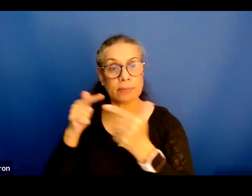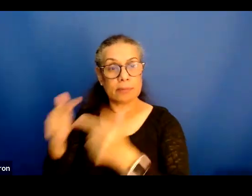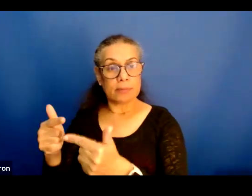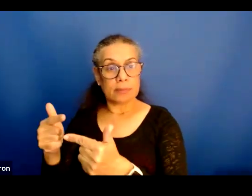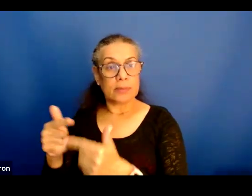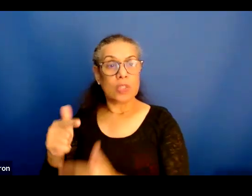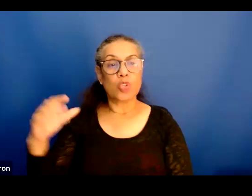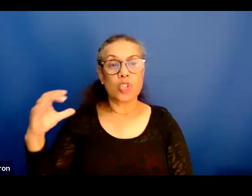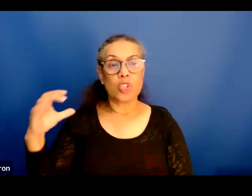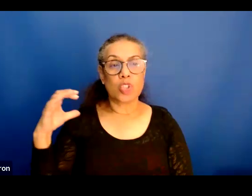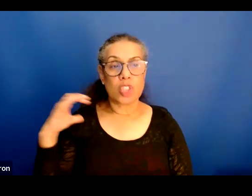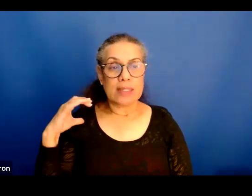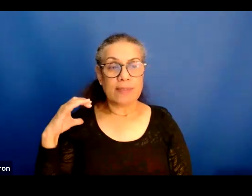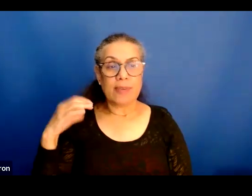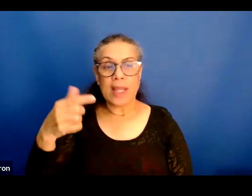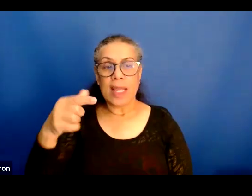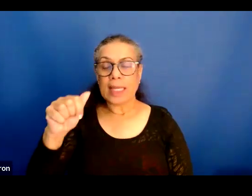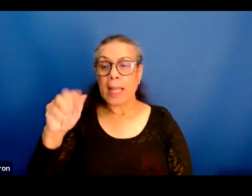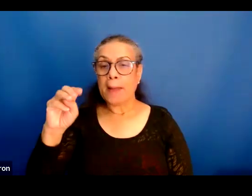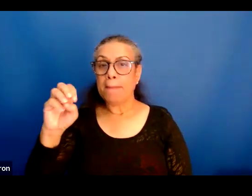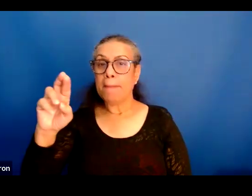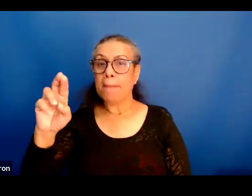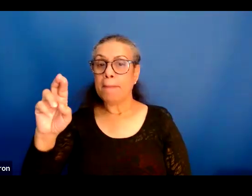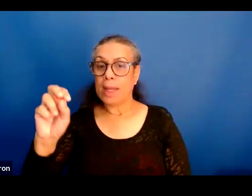presentation to Chief Gamir.